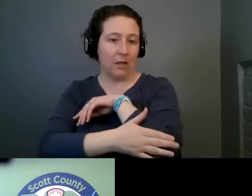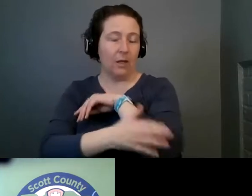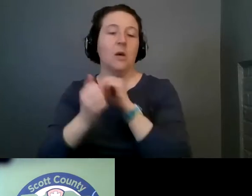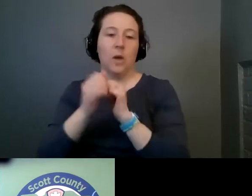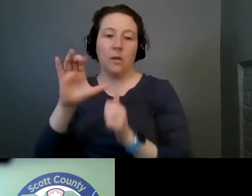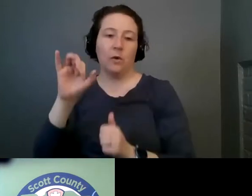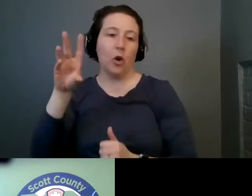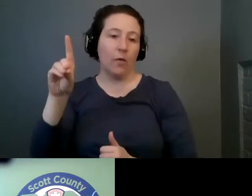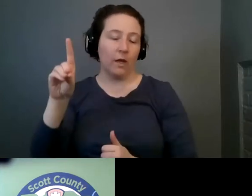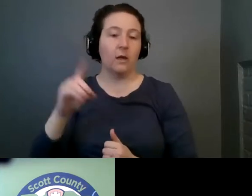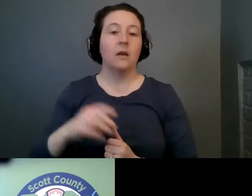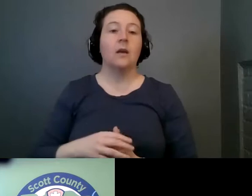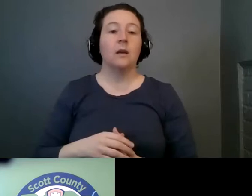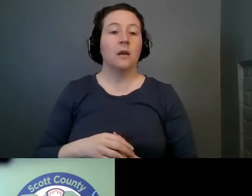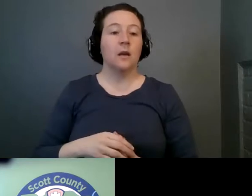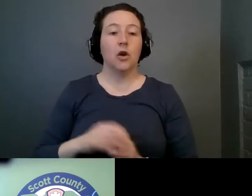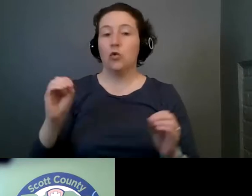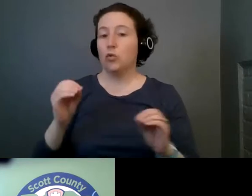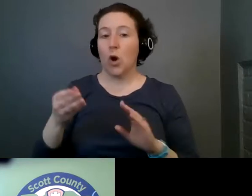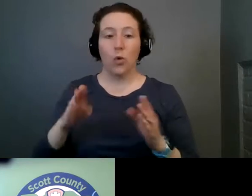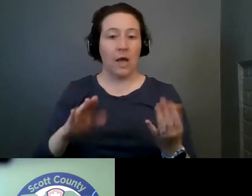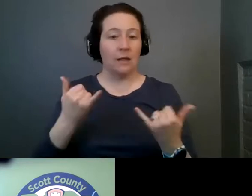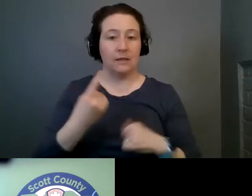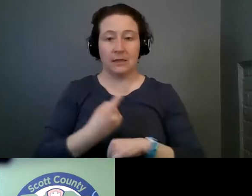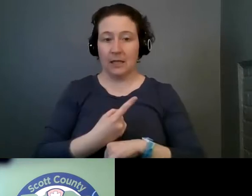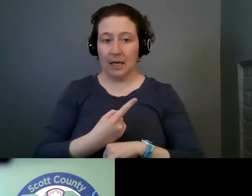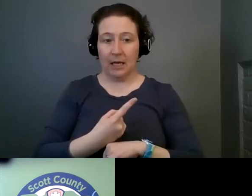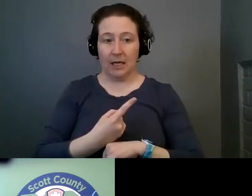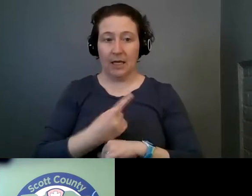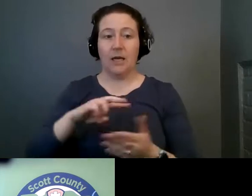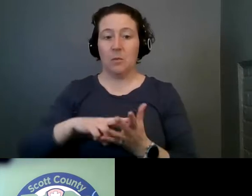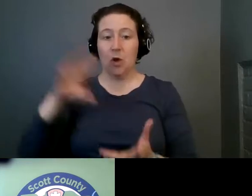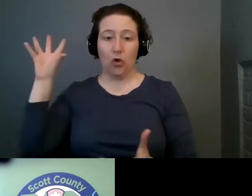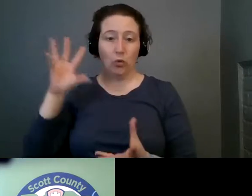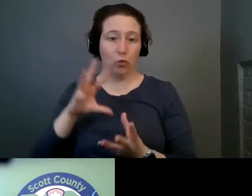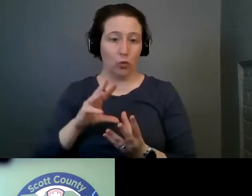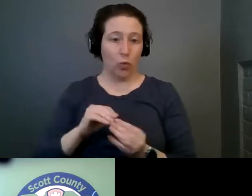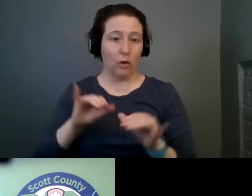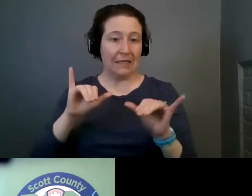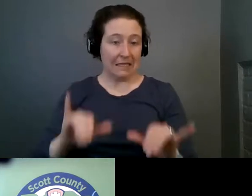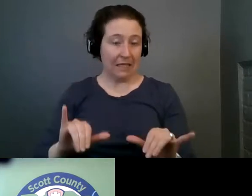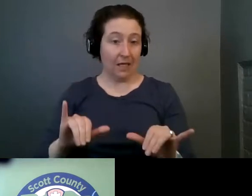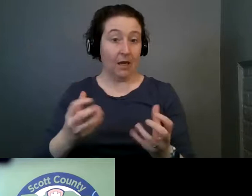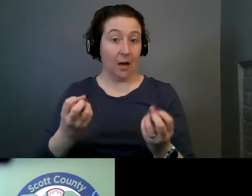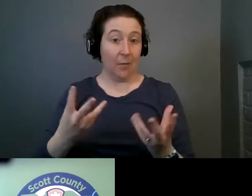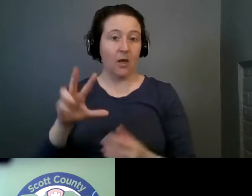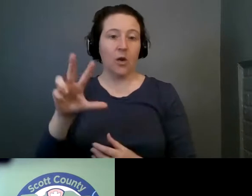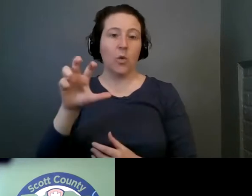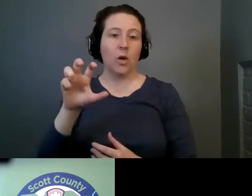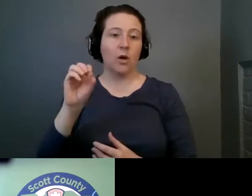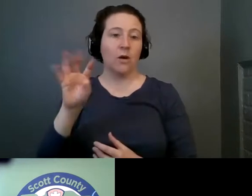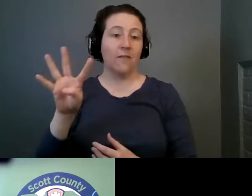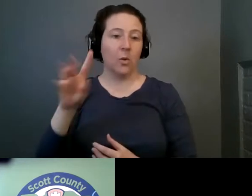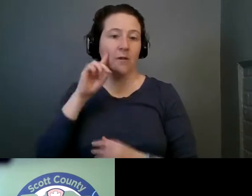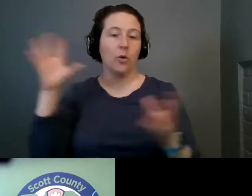COVID-19, and we don't have any deaths to report today, so our death total remains at 304 for the